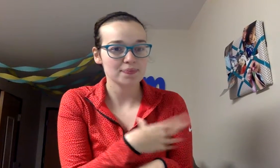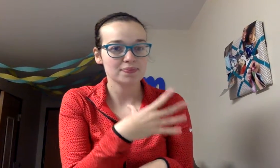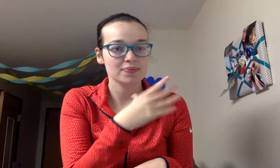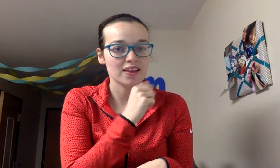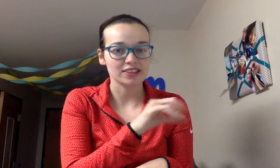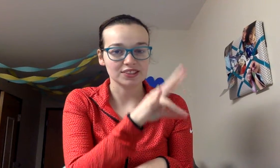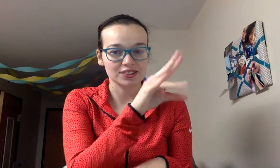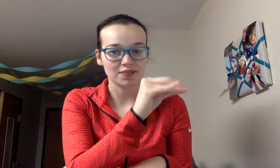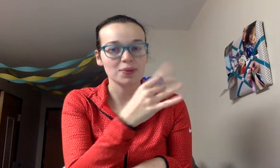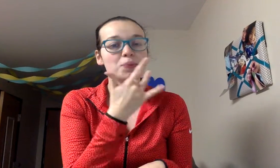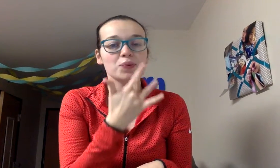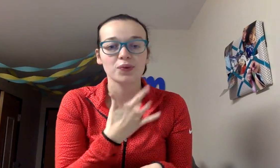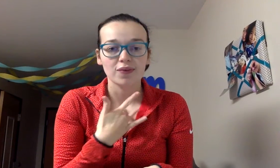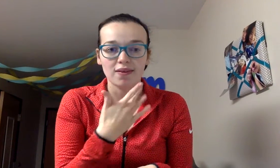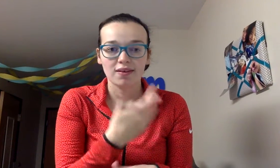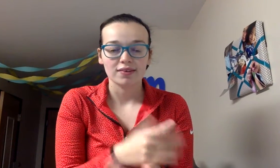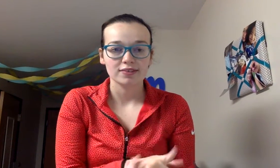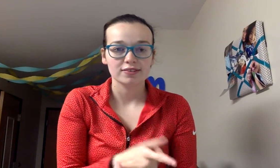blur in the back. I have just been lapped.